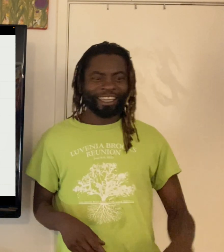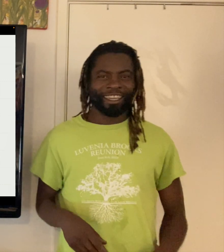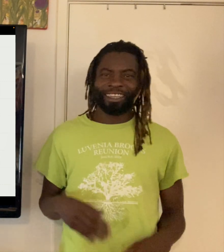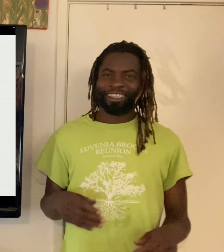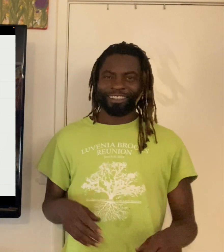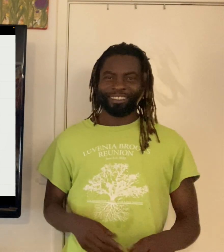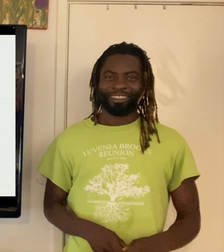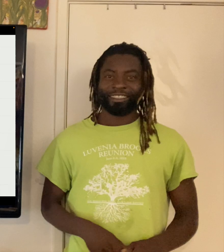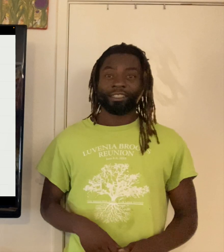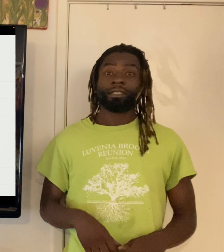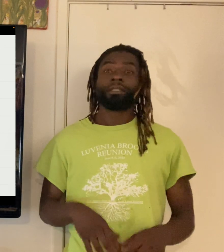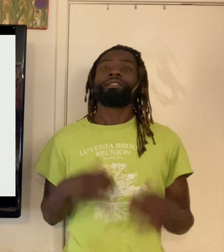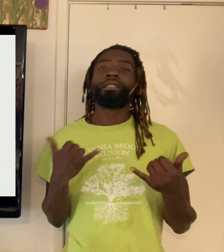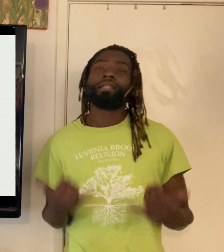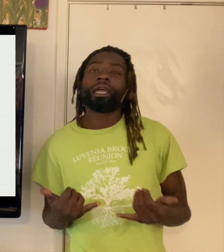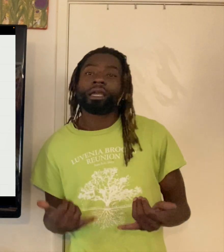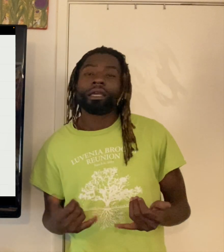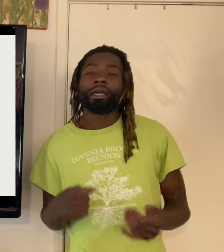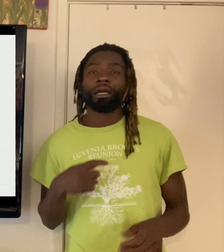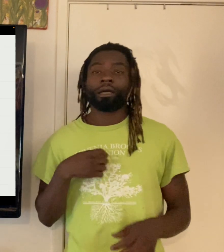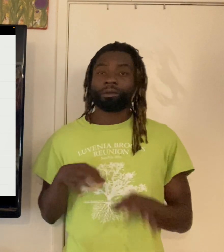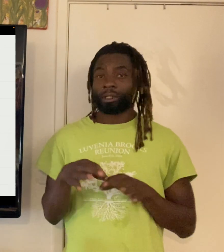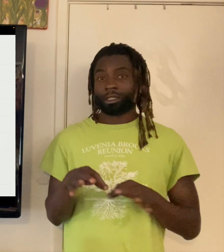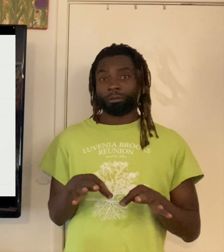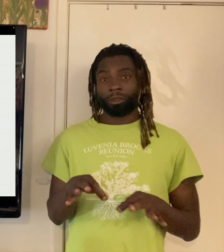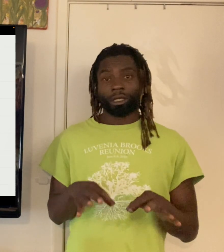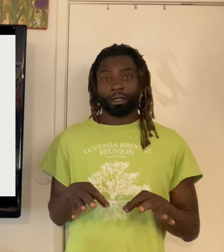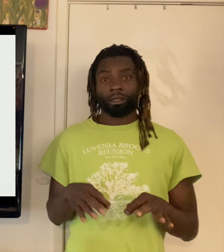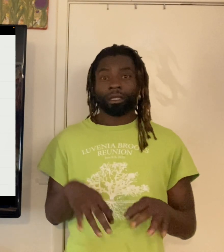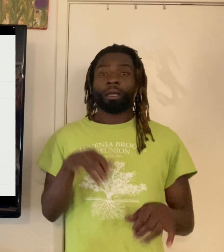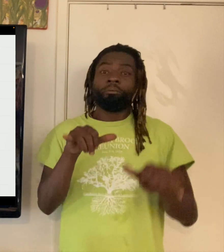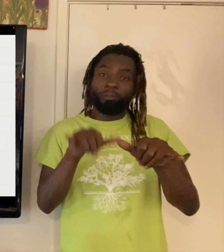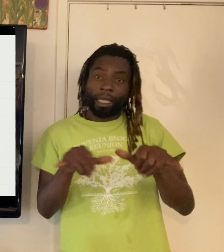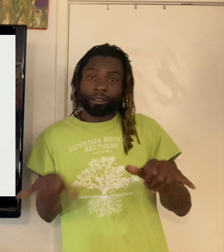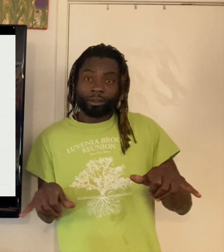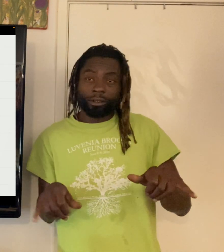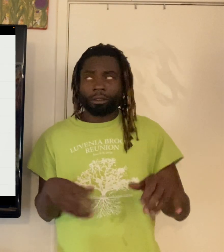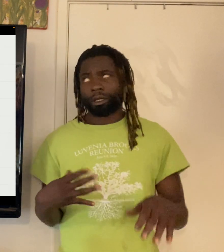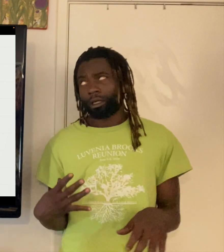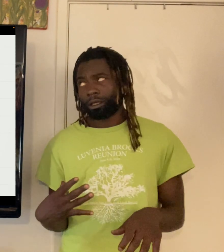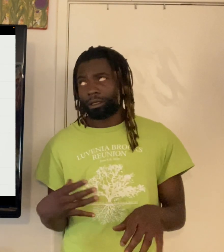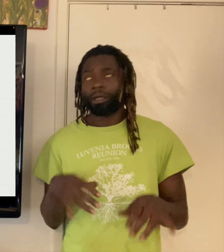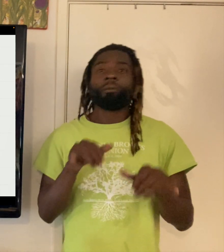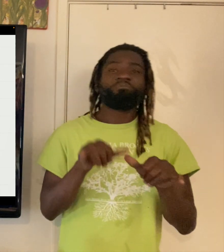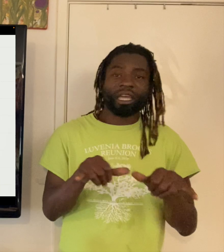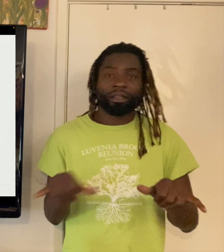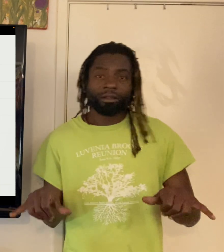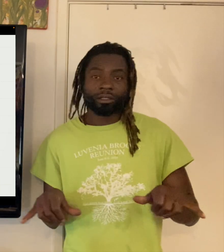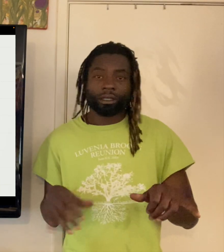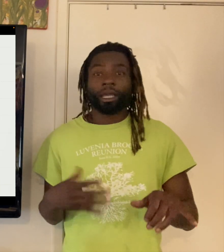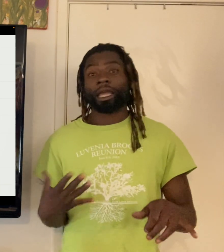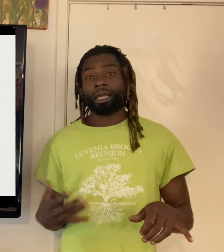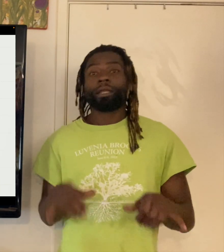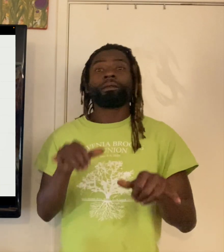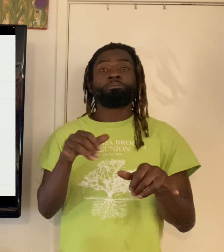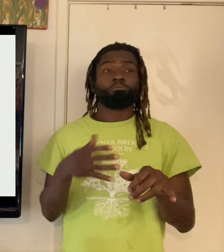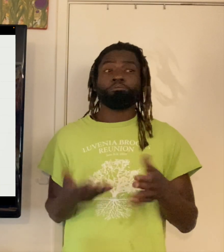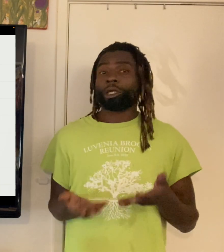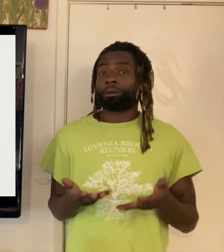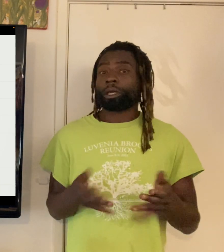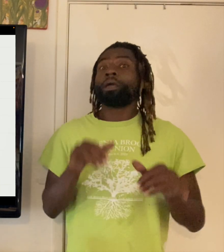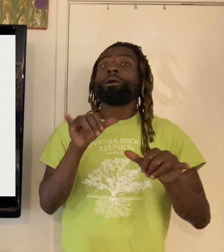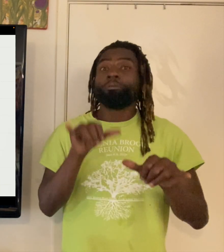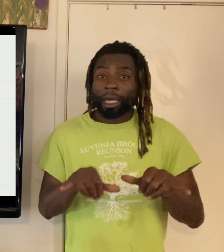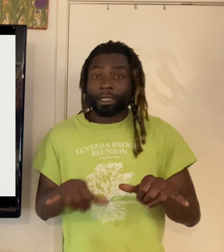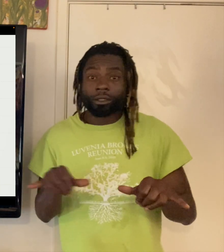Oh, hi, everybody. Today, I'm going to talk to you about patterns and patterns and